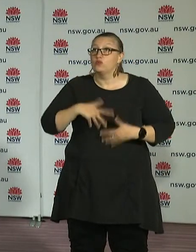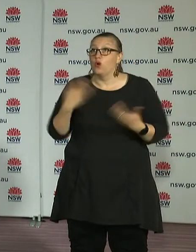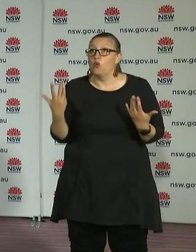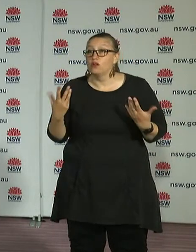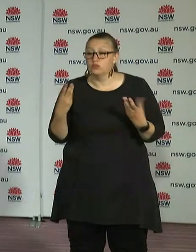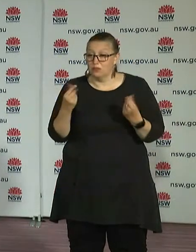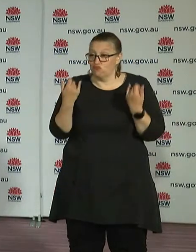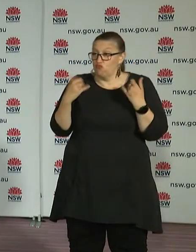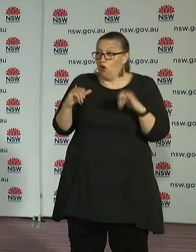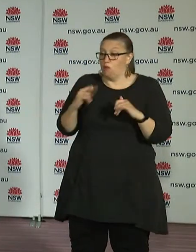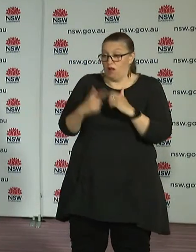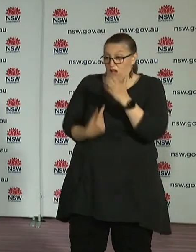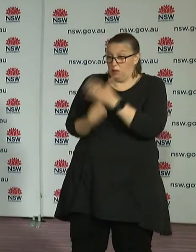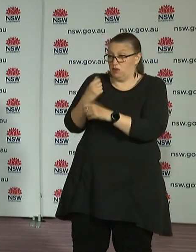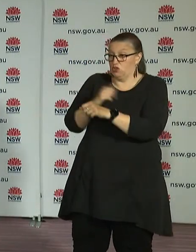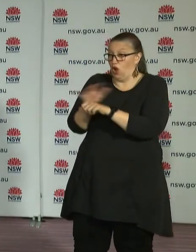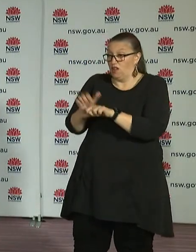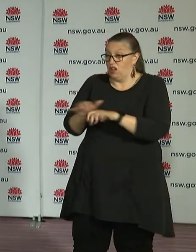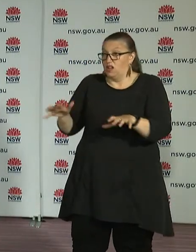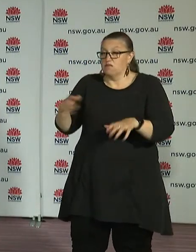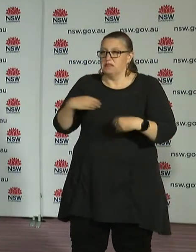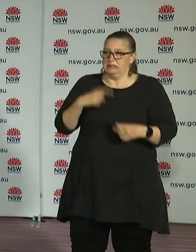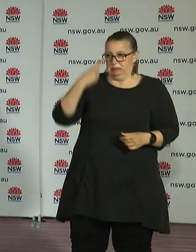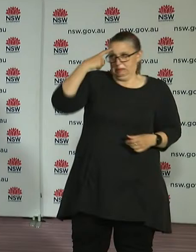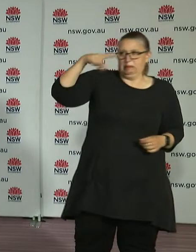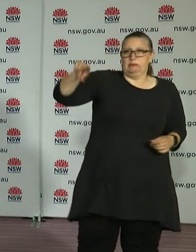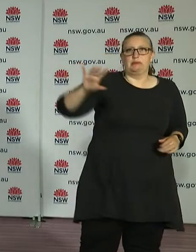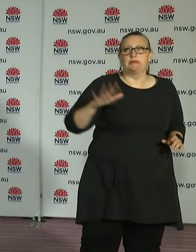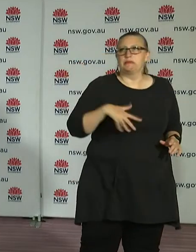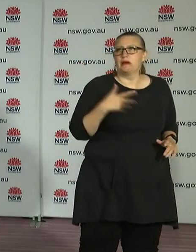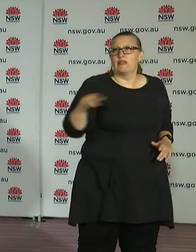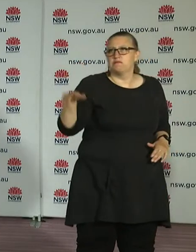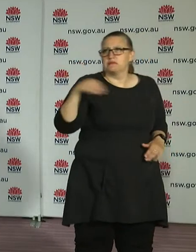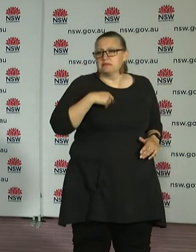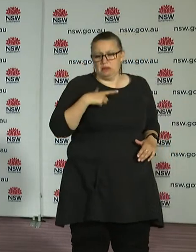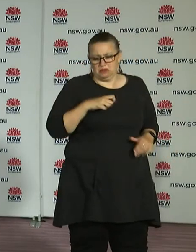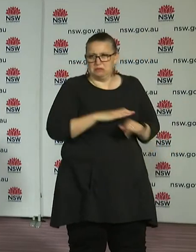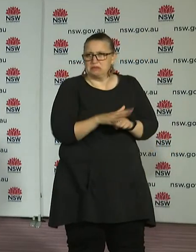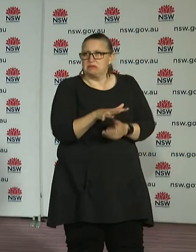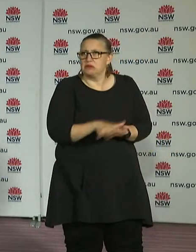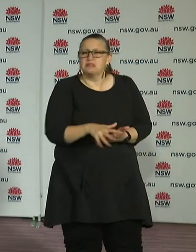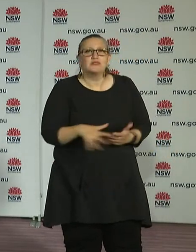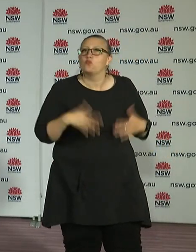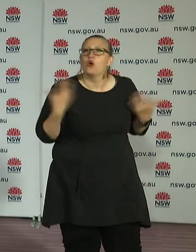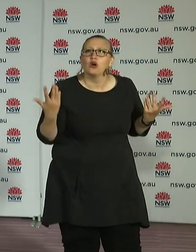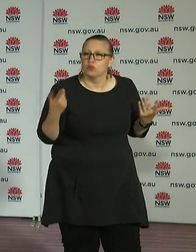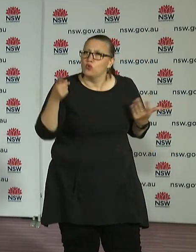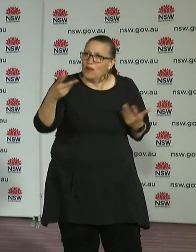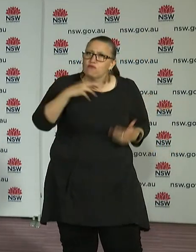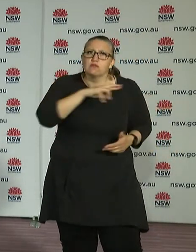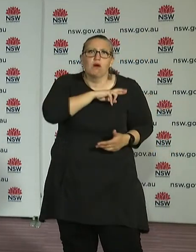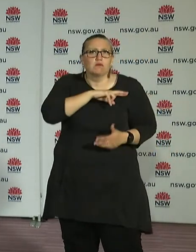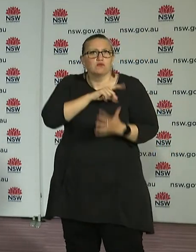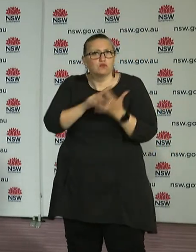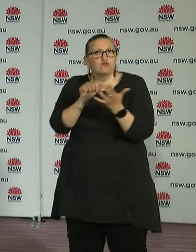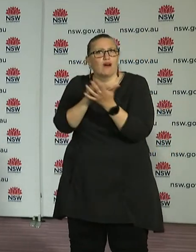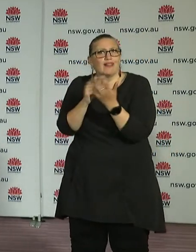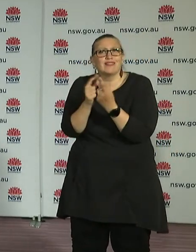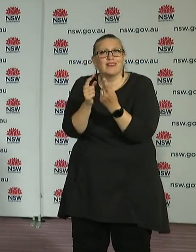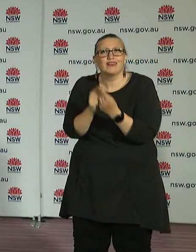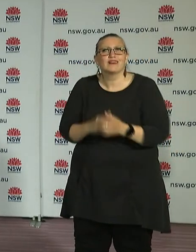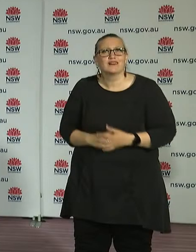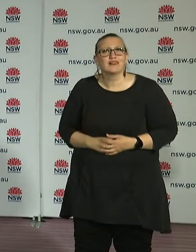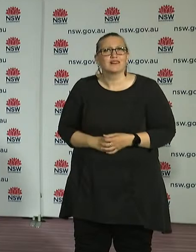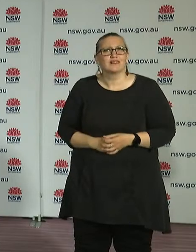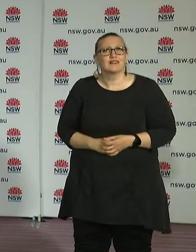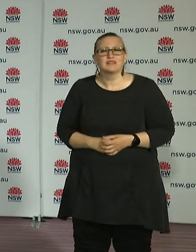on your premises is not good for business. So we think there's incentives there for individuals and businesses to do the right thing, and I'm confident that business,